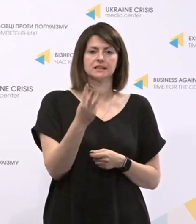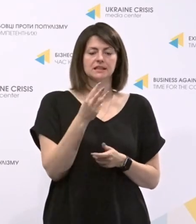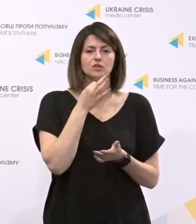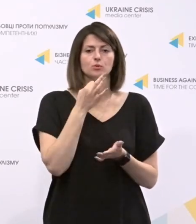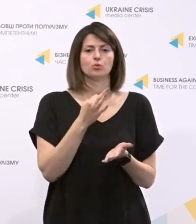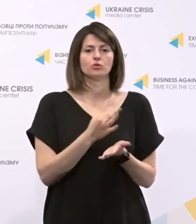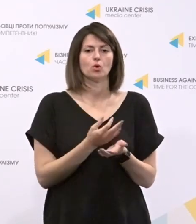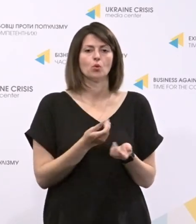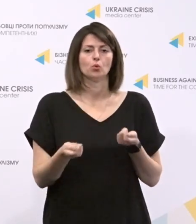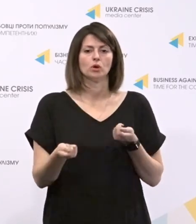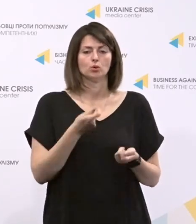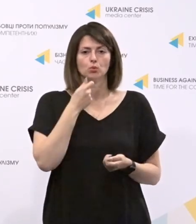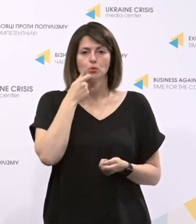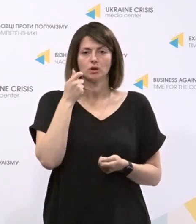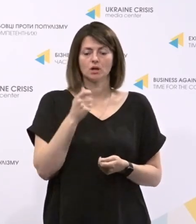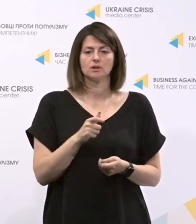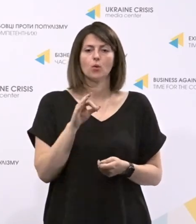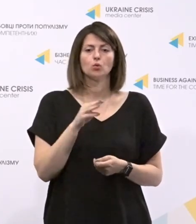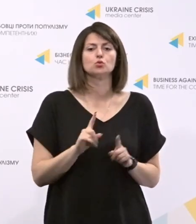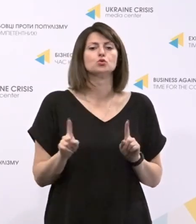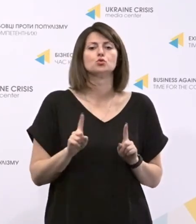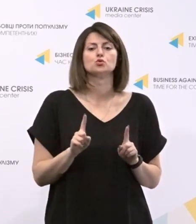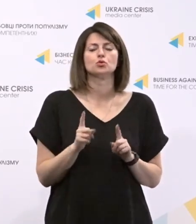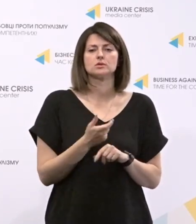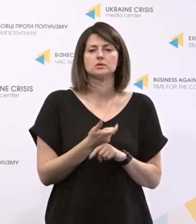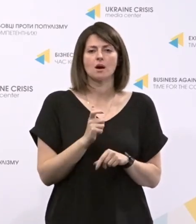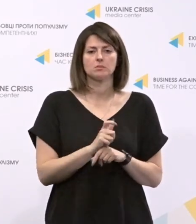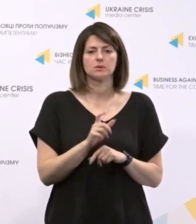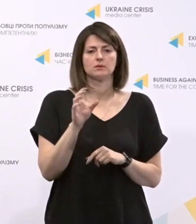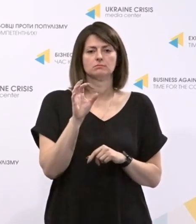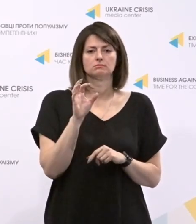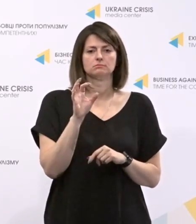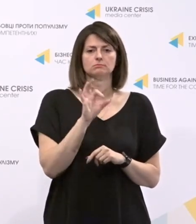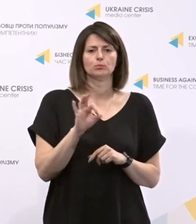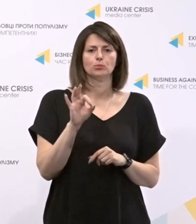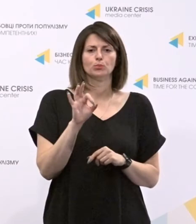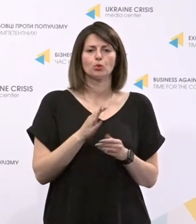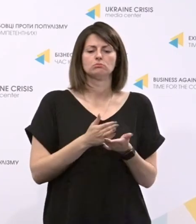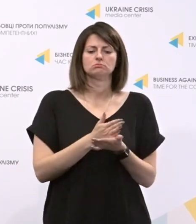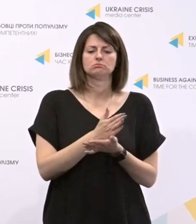that in 25 cases it was the Russian Federation government that